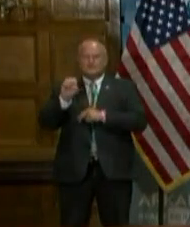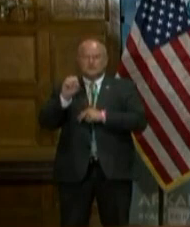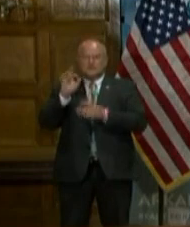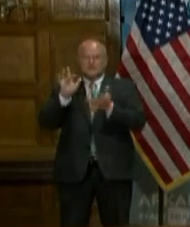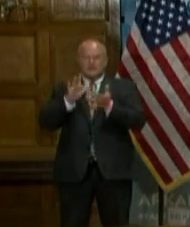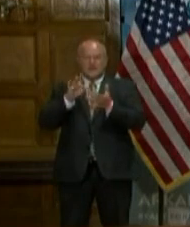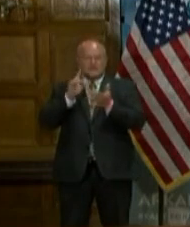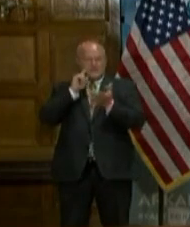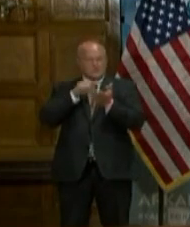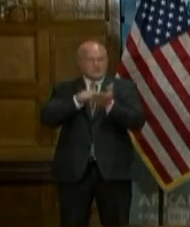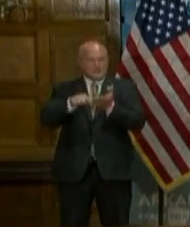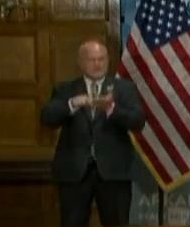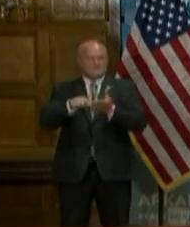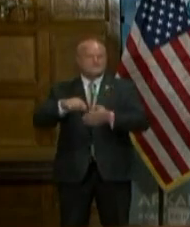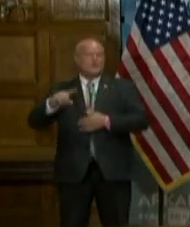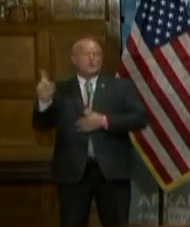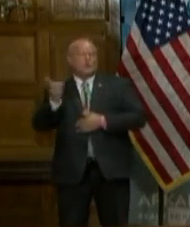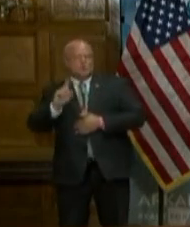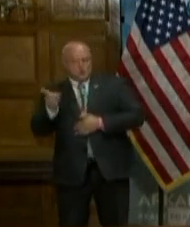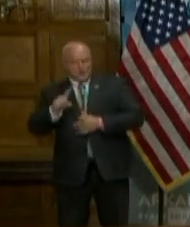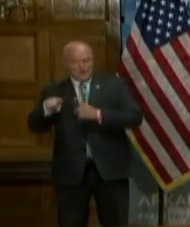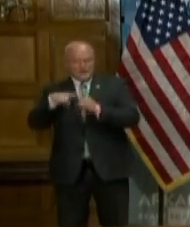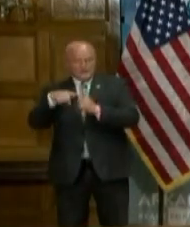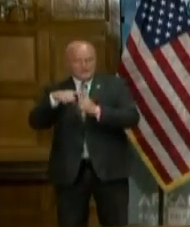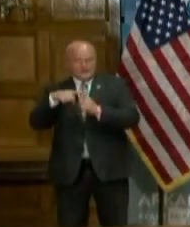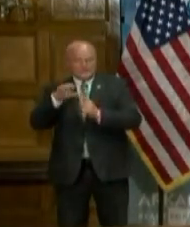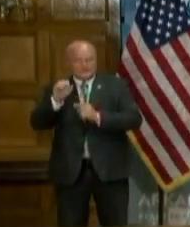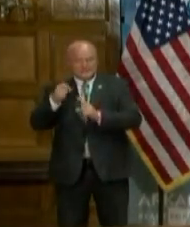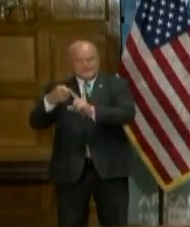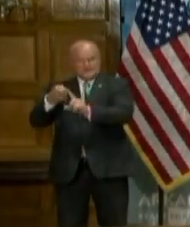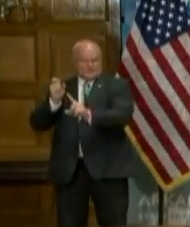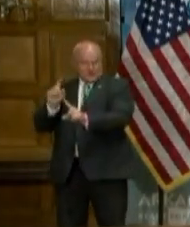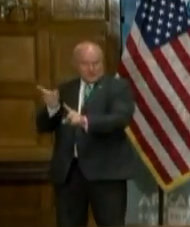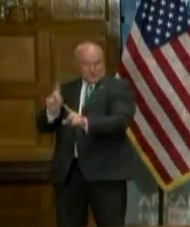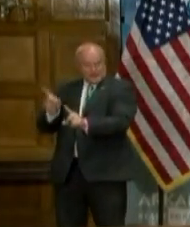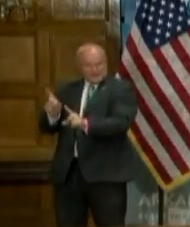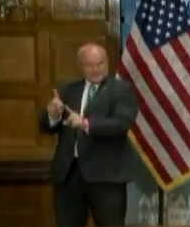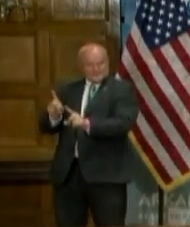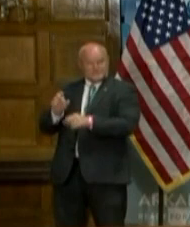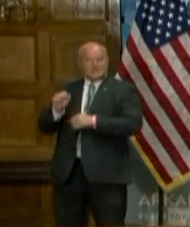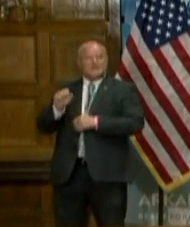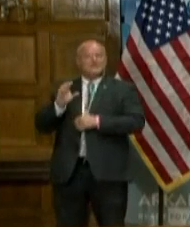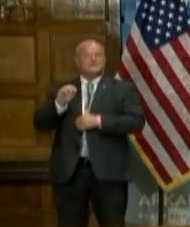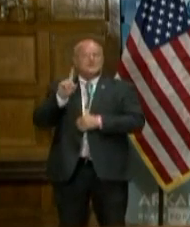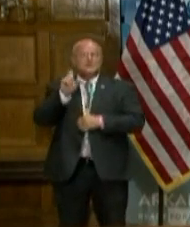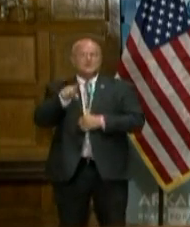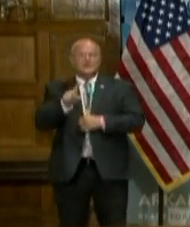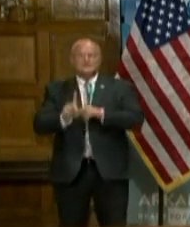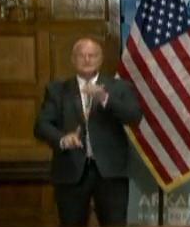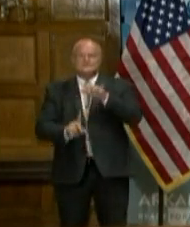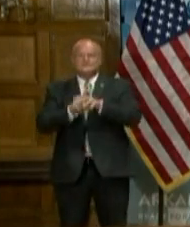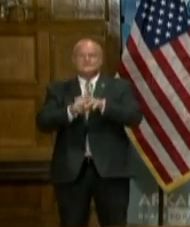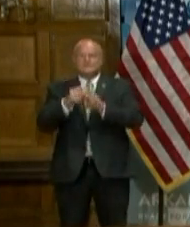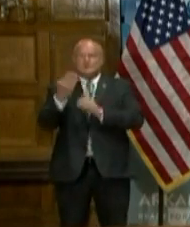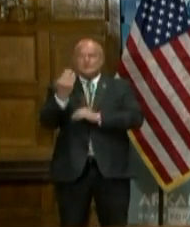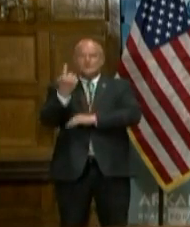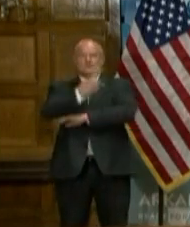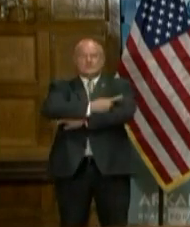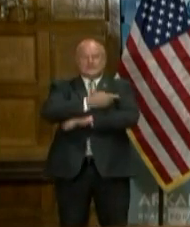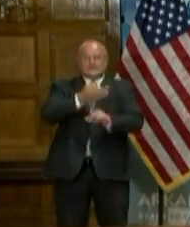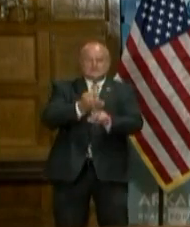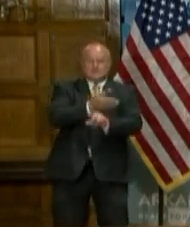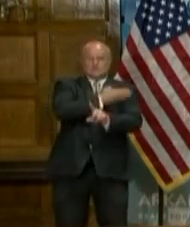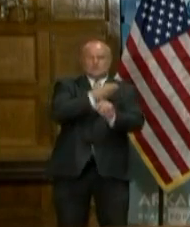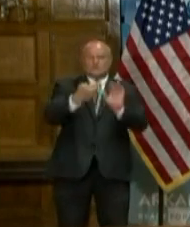contact tracing as to where our positive cases might be coming from. And so the question would be, in the 14 days prior